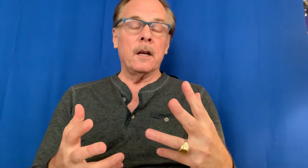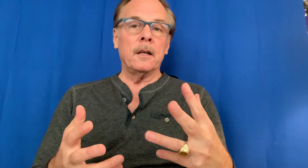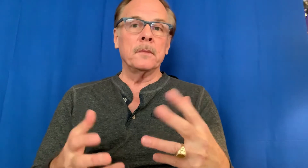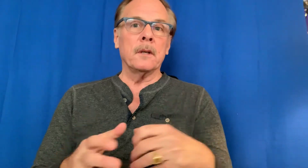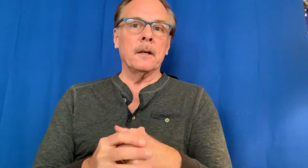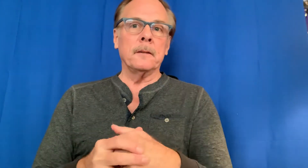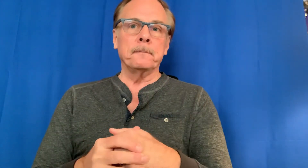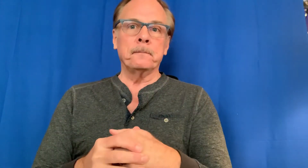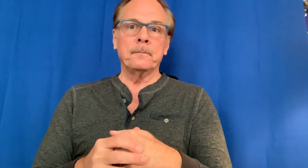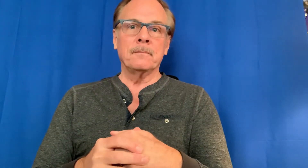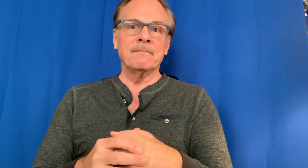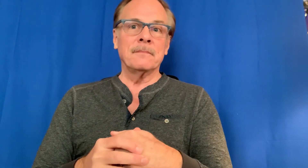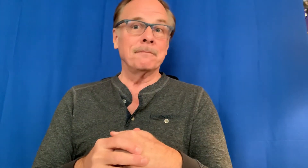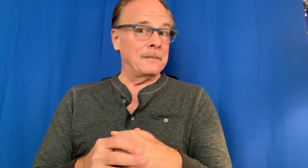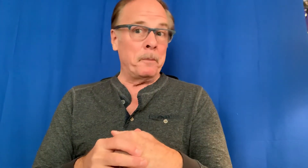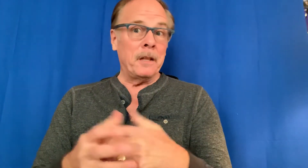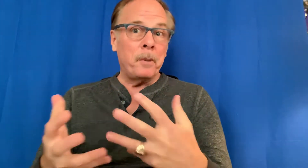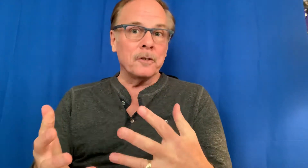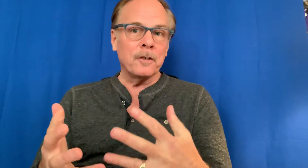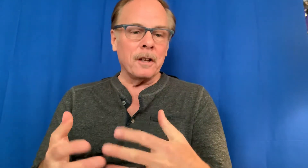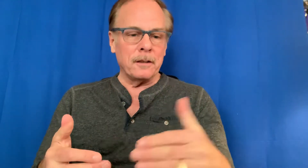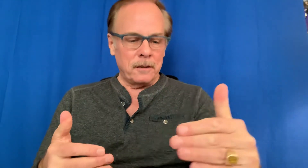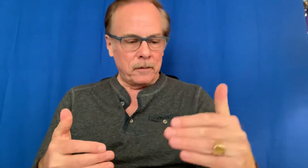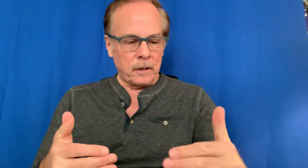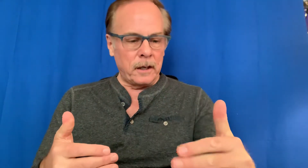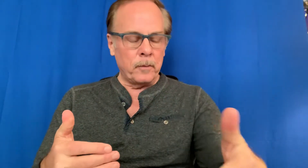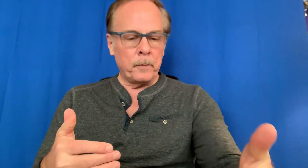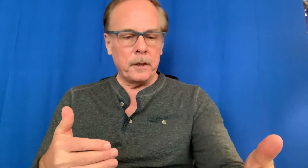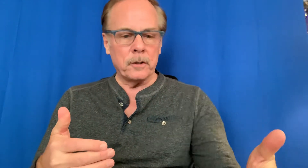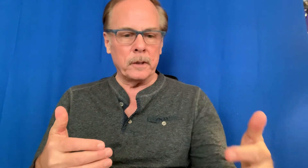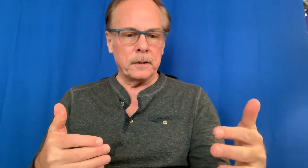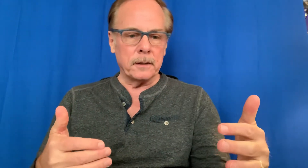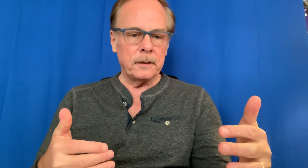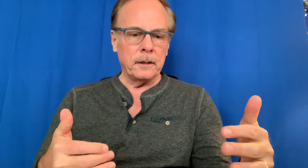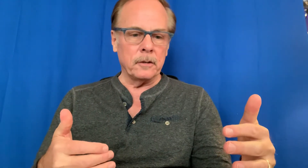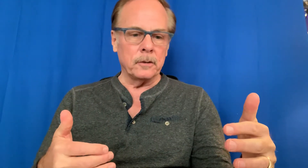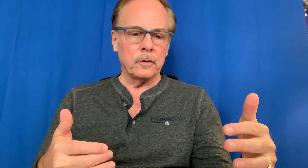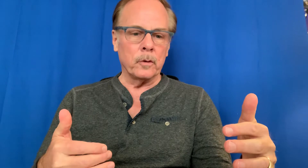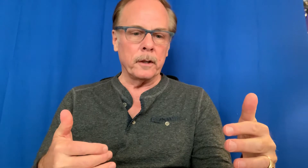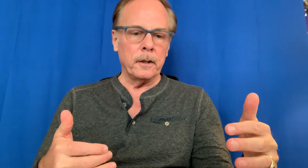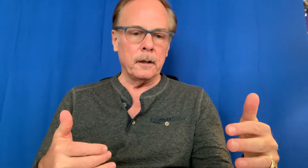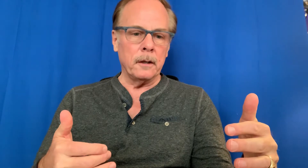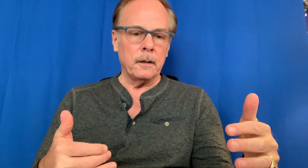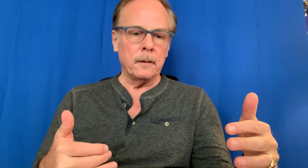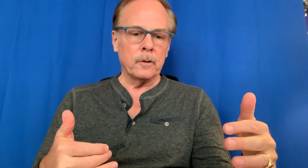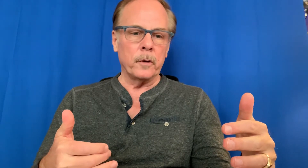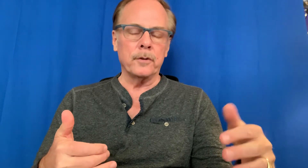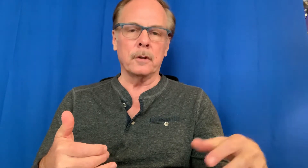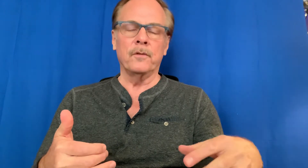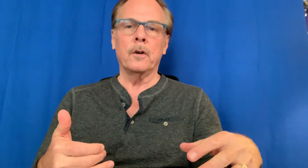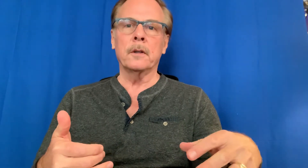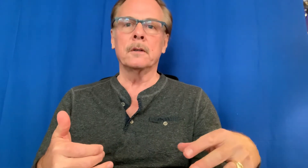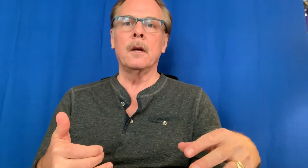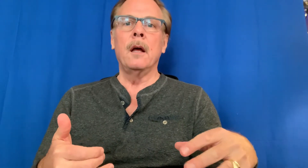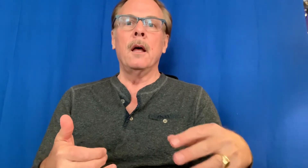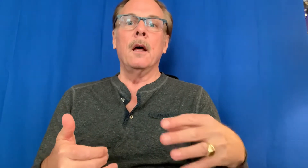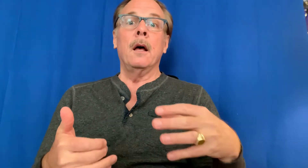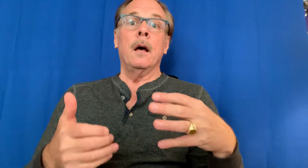oftentimes, can be the punchline. Again, I'm on page 316 under story, cohesion and focus.